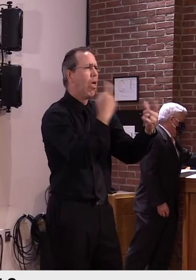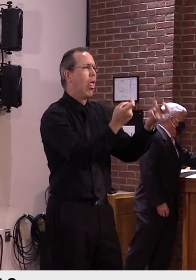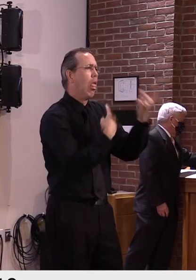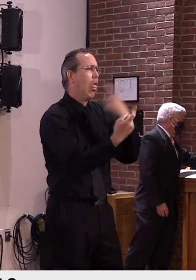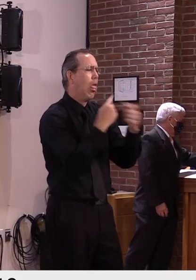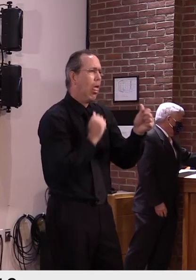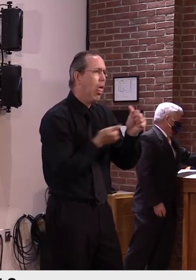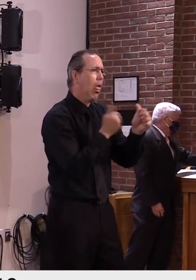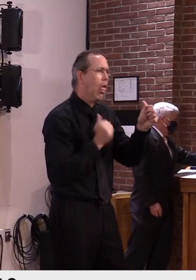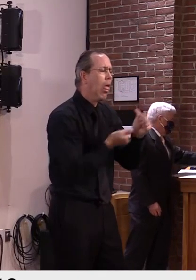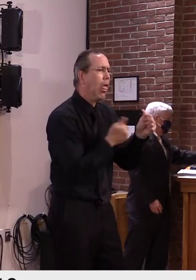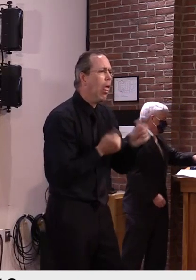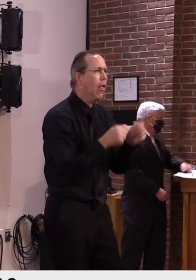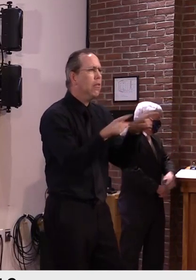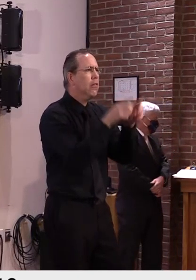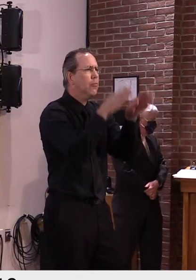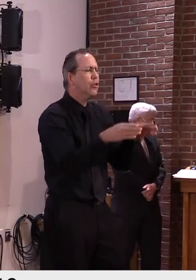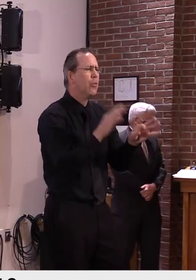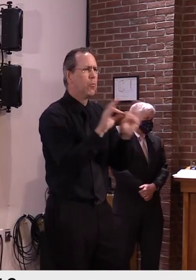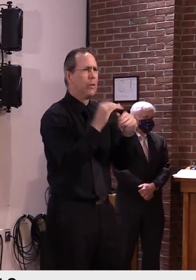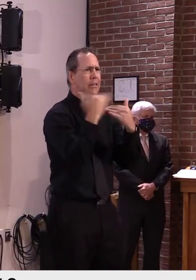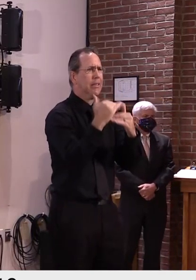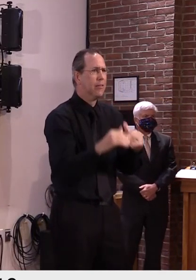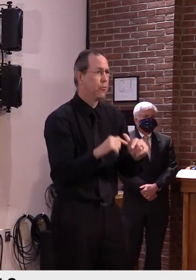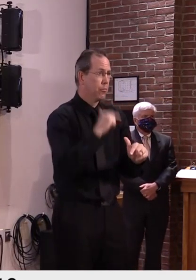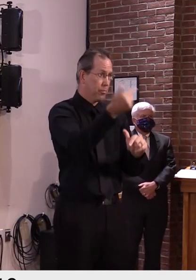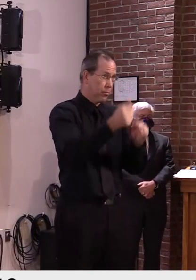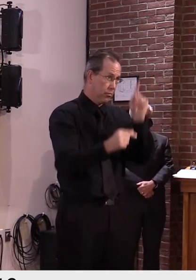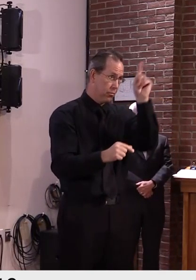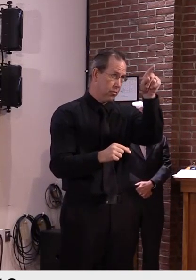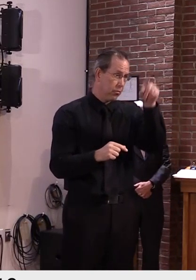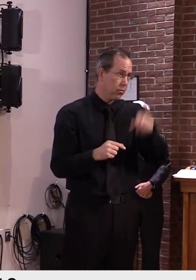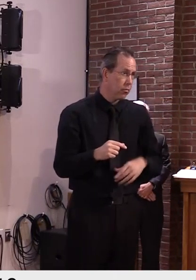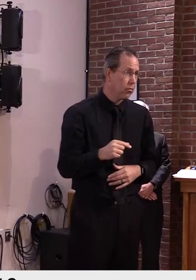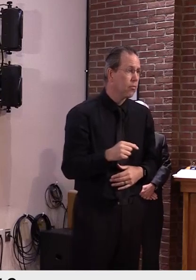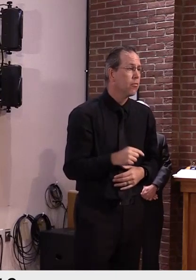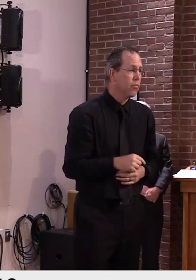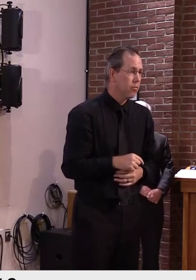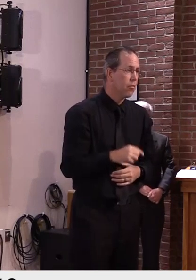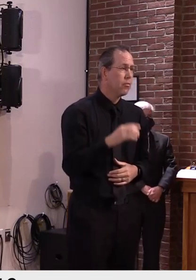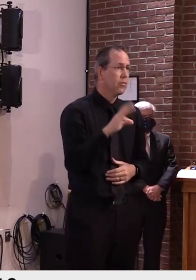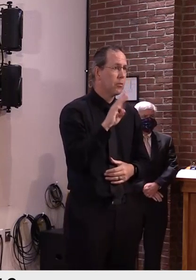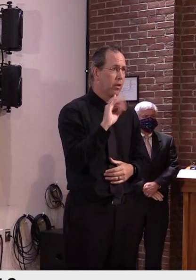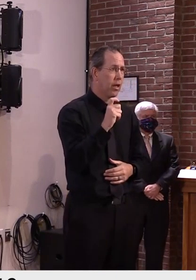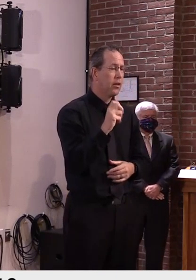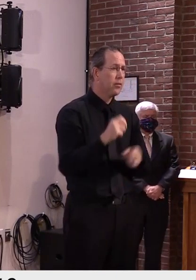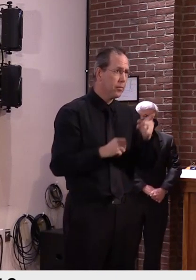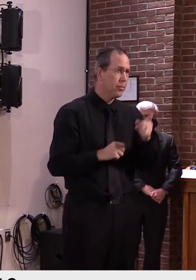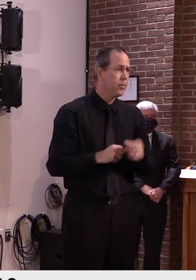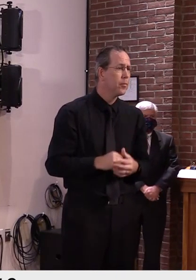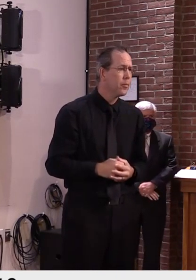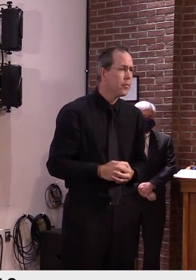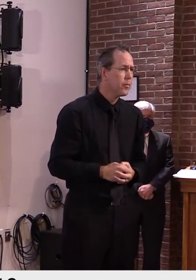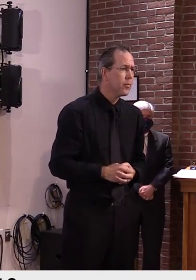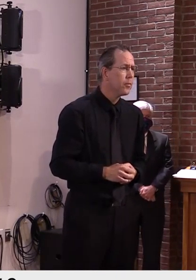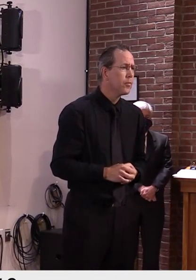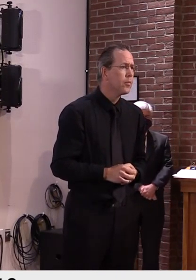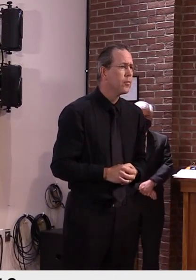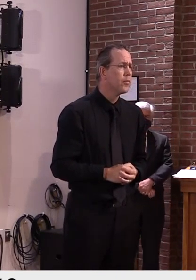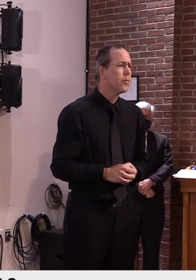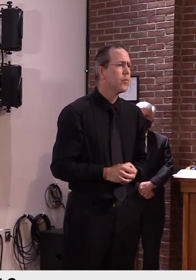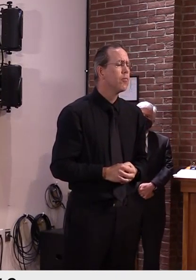Calvin. All right, thank you, Governor. So the legislative session potentially could be coming to a wrap by the